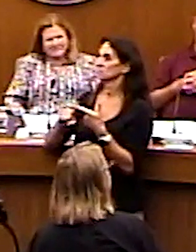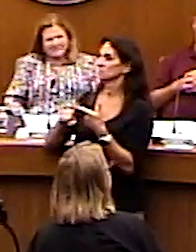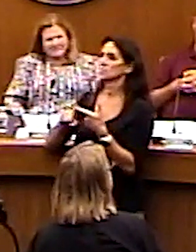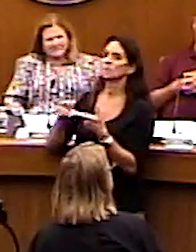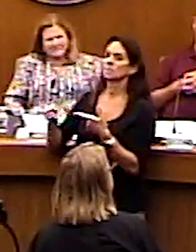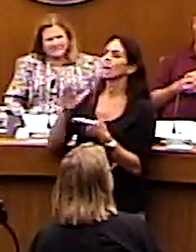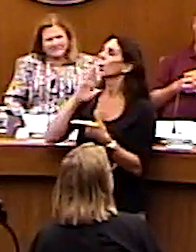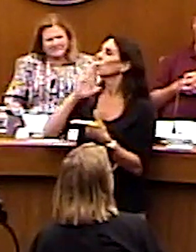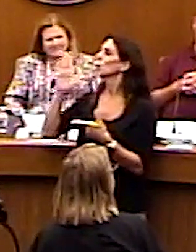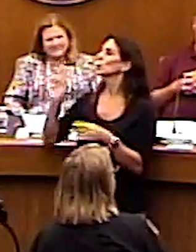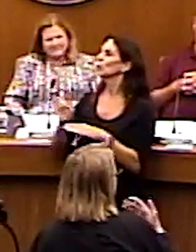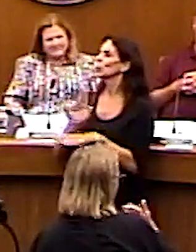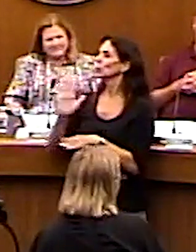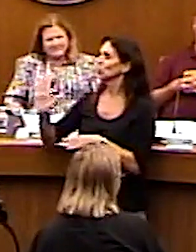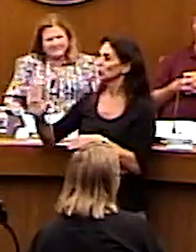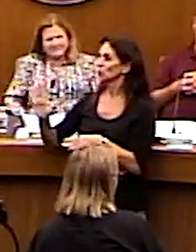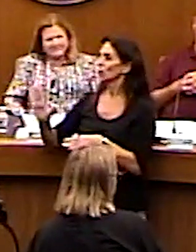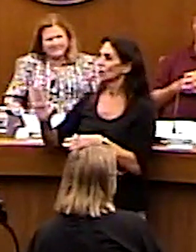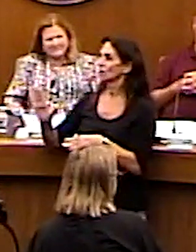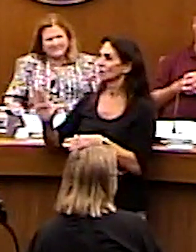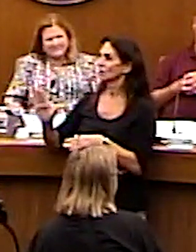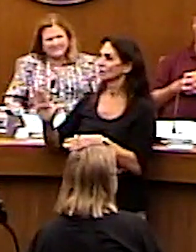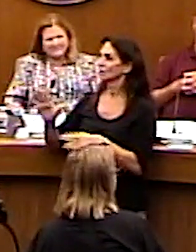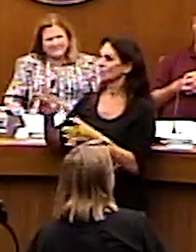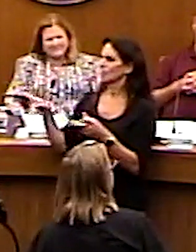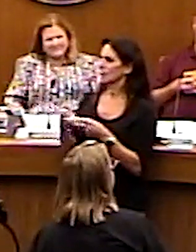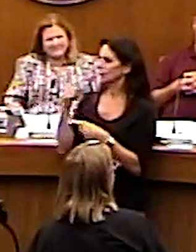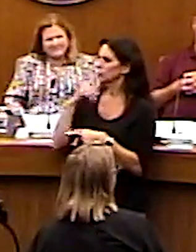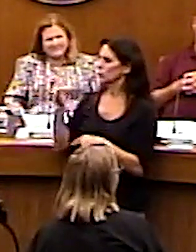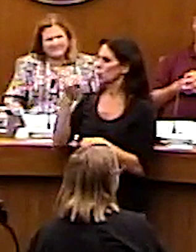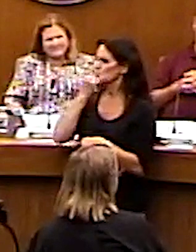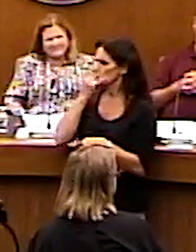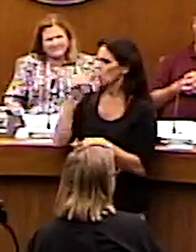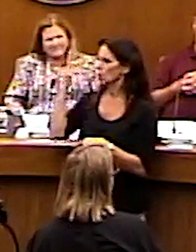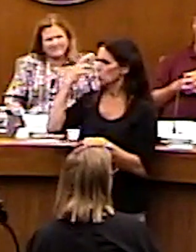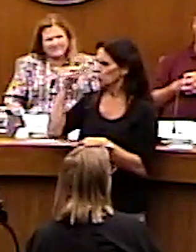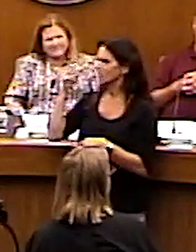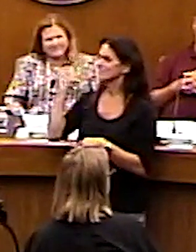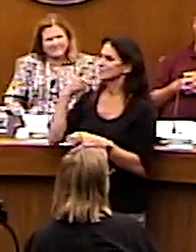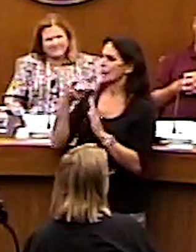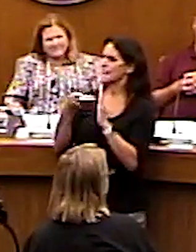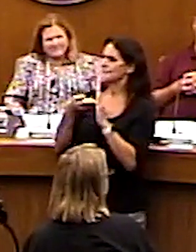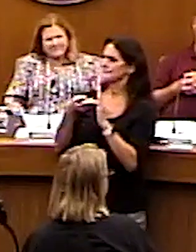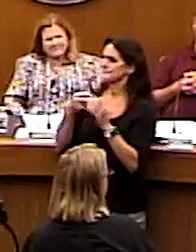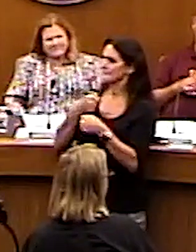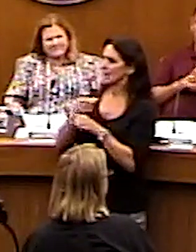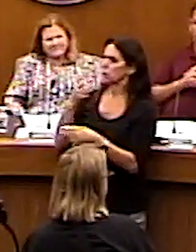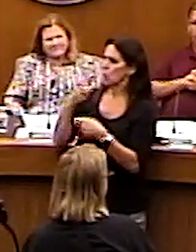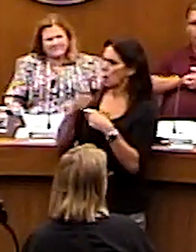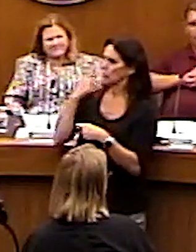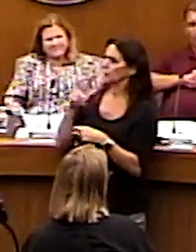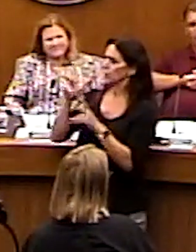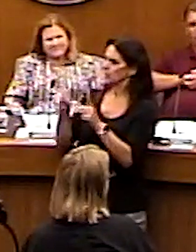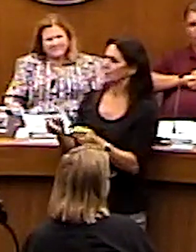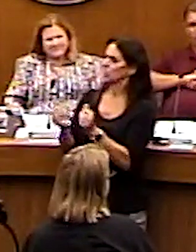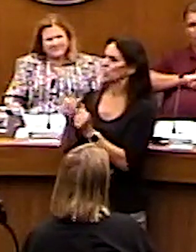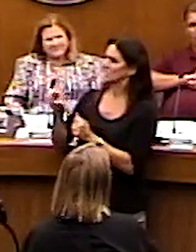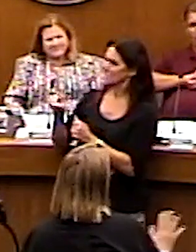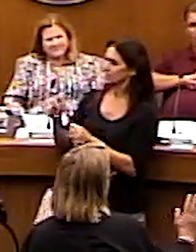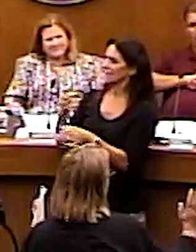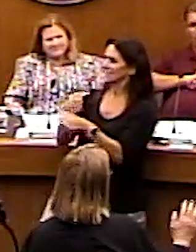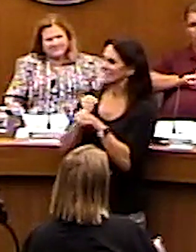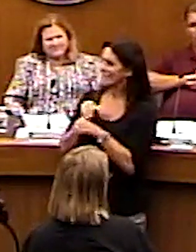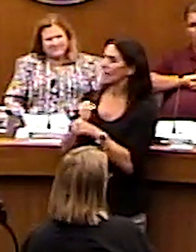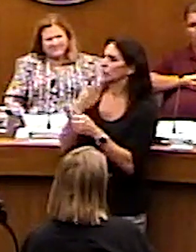your police for the wrong reasons to make it even harder for somebody in a disability to get goods and services. So